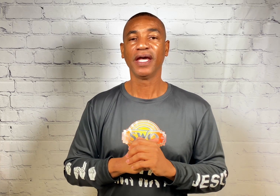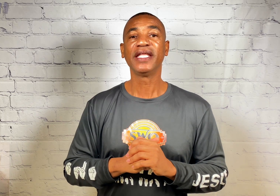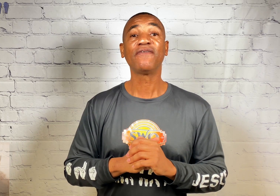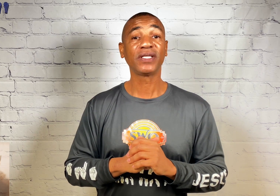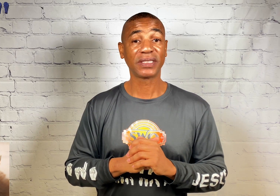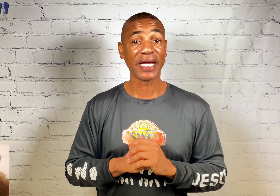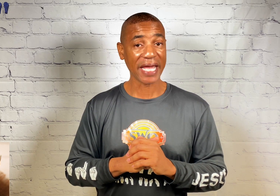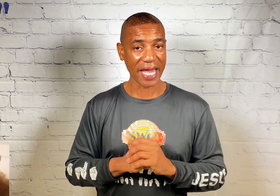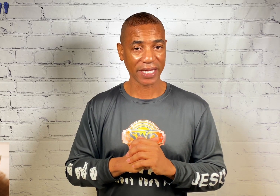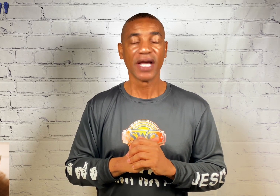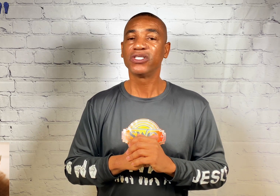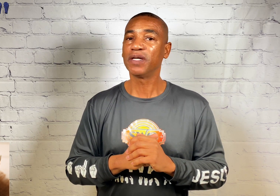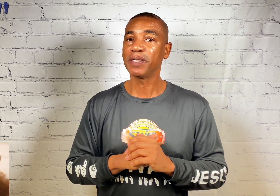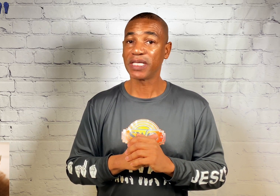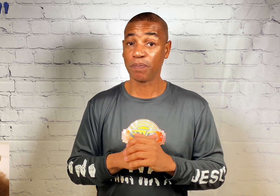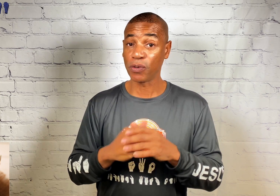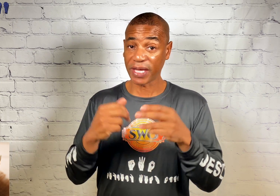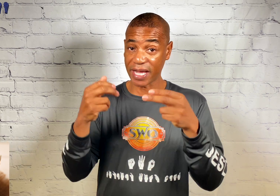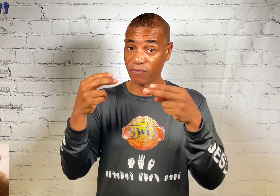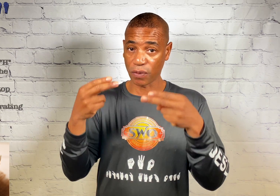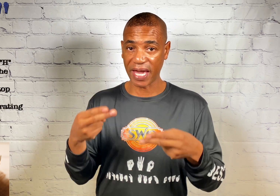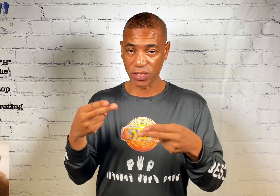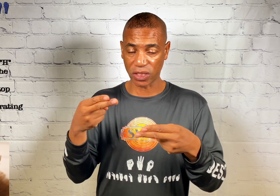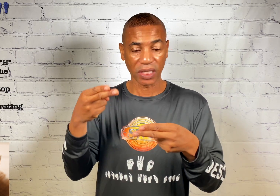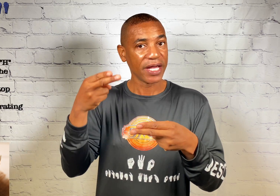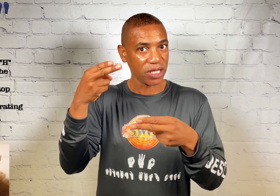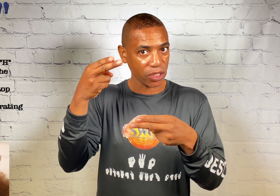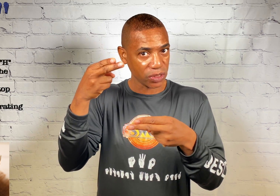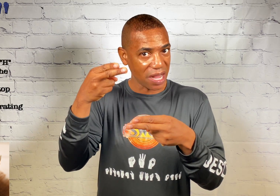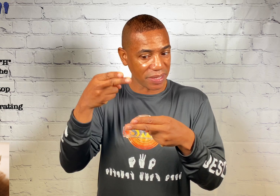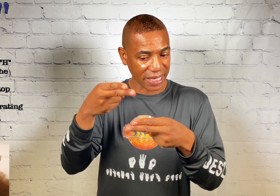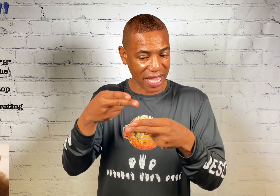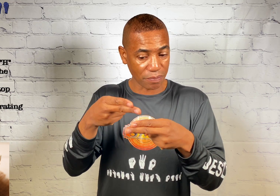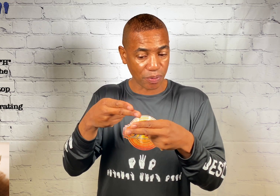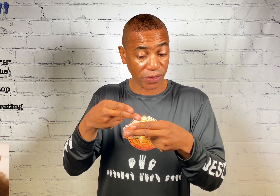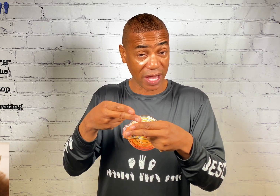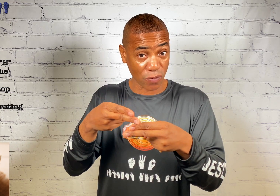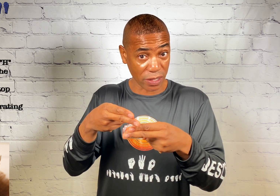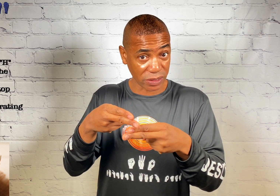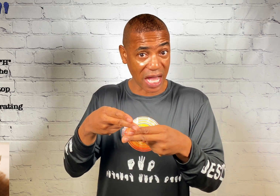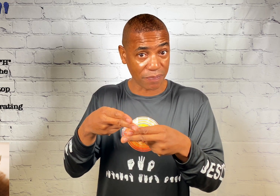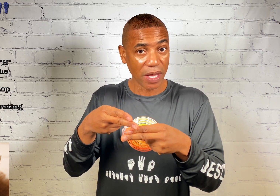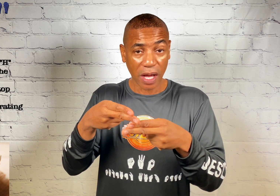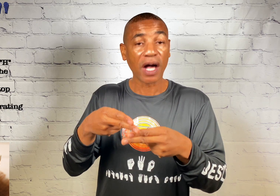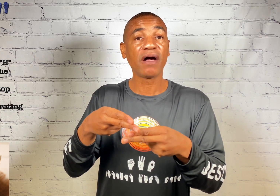Now for the sign egg, simply take both hands and form H's. Take your dominant hand, put that right on top of